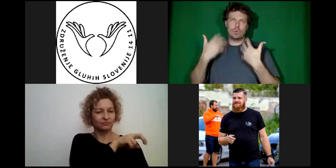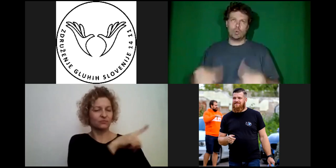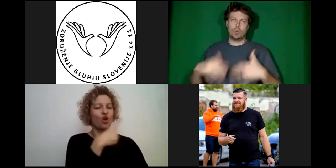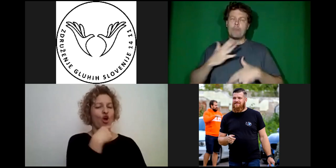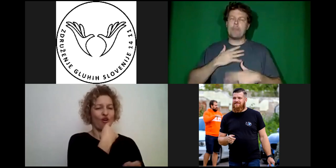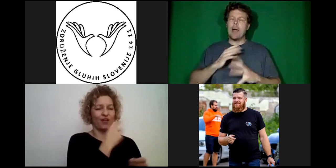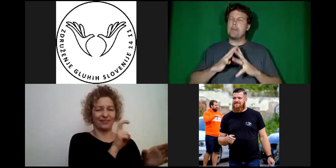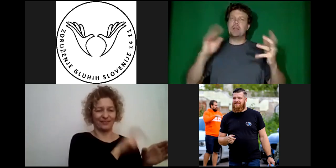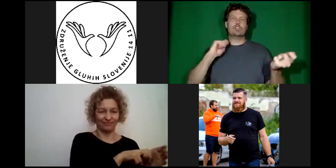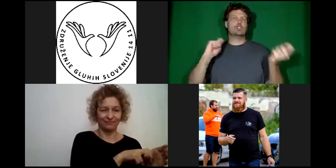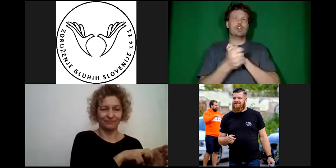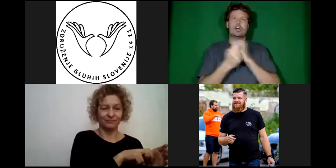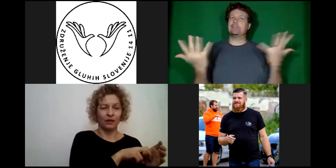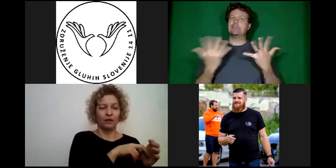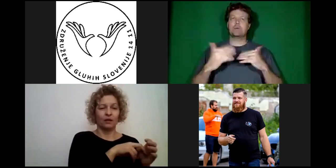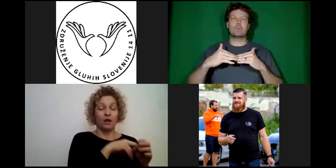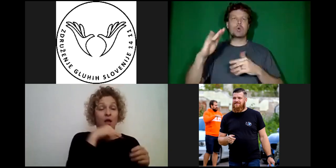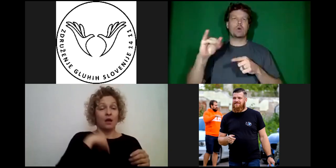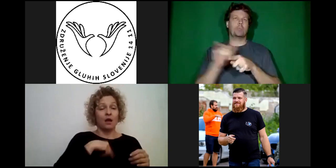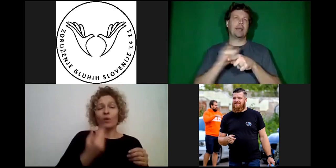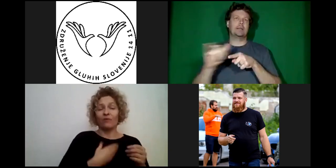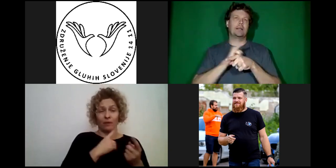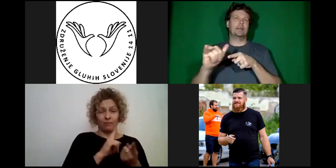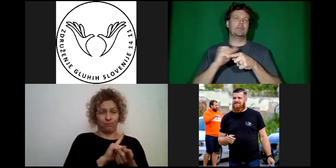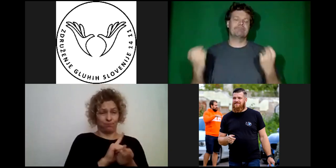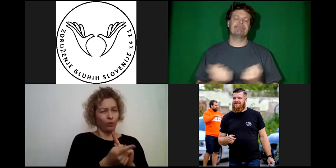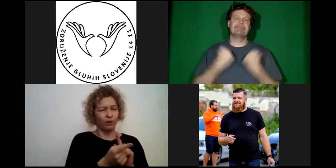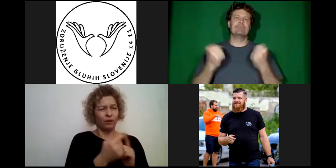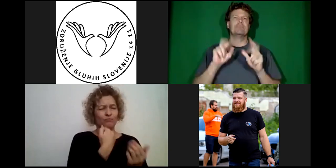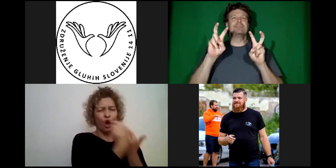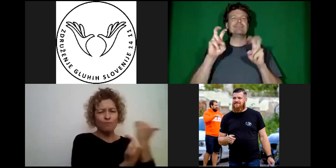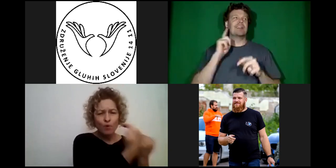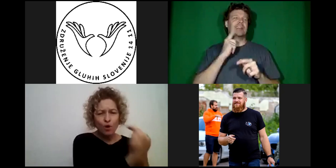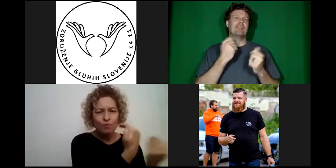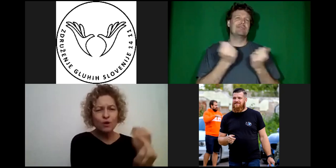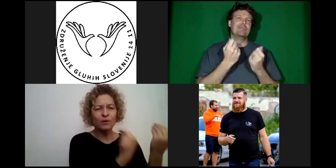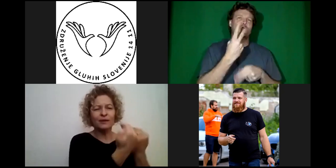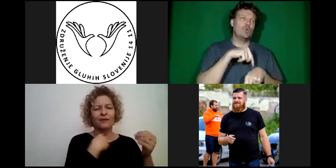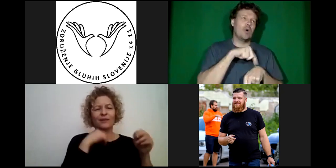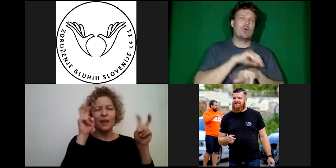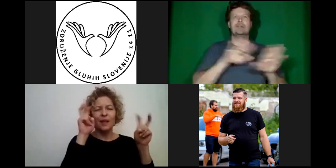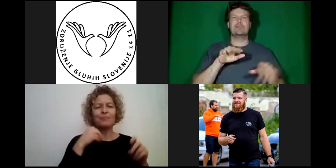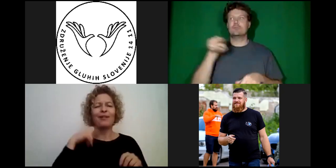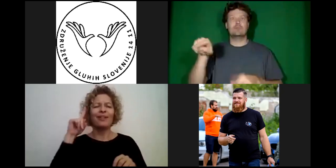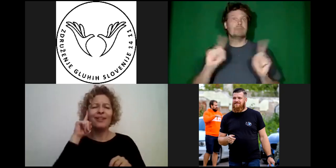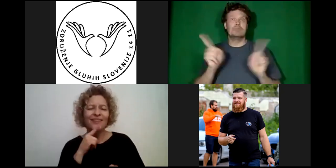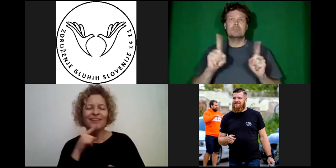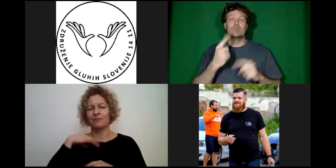So I became a member of the national youth team. And the big change was that I had to practice a lot